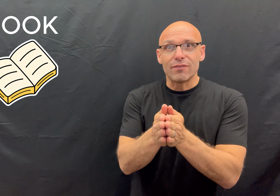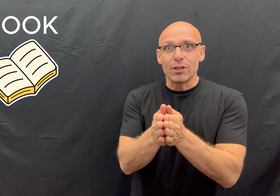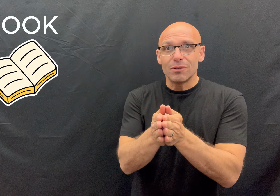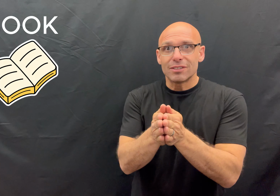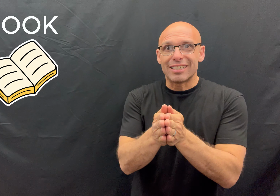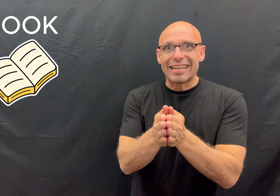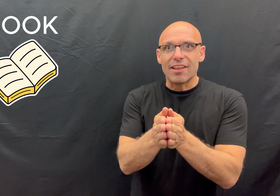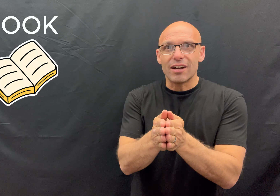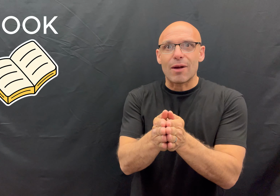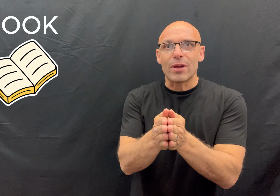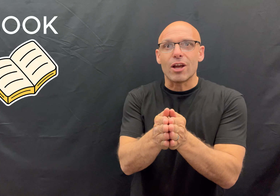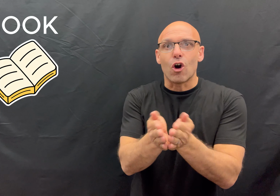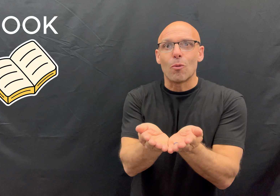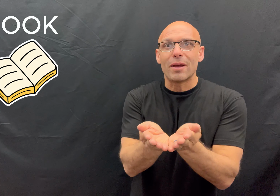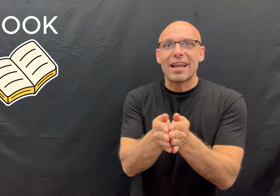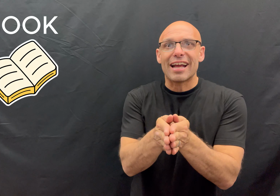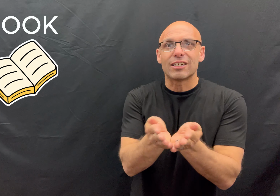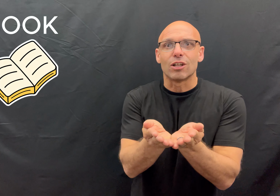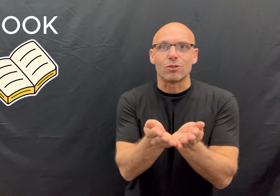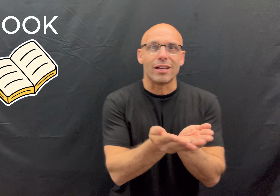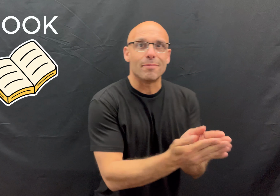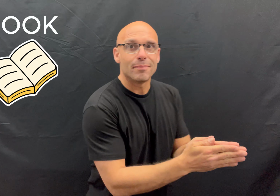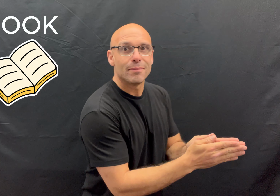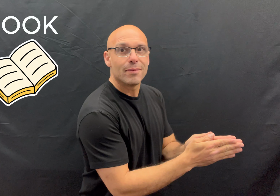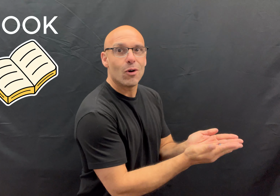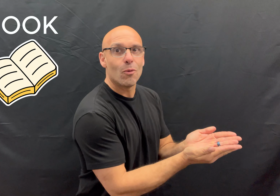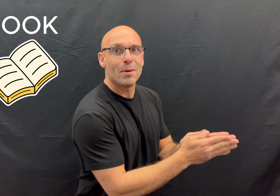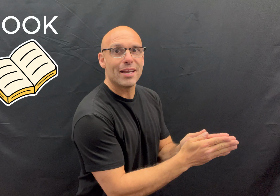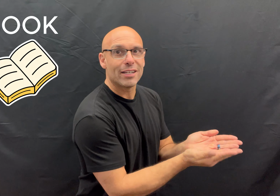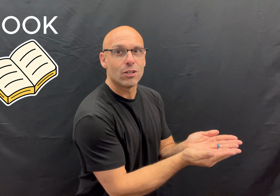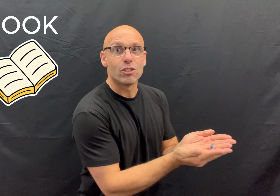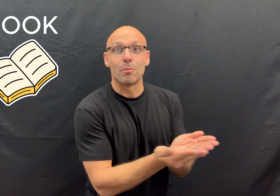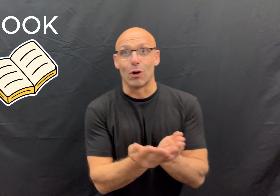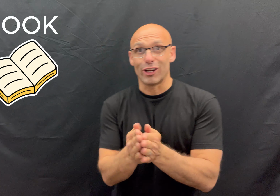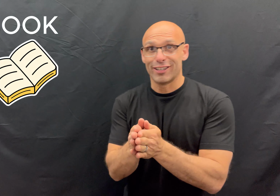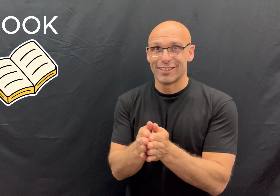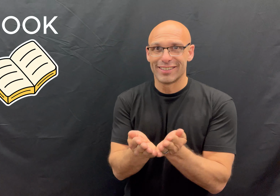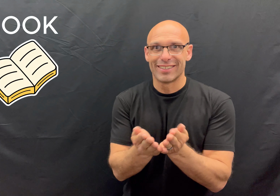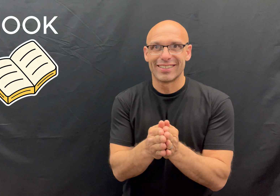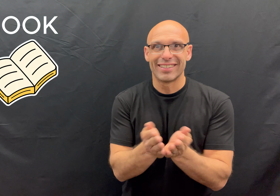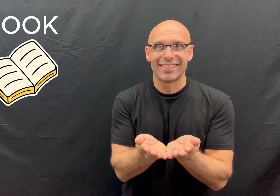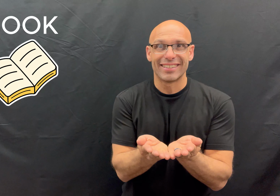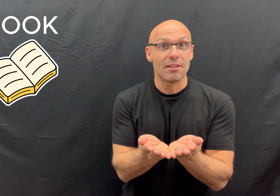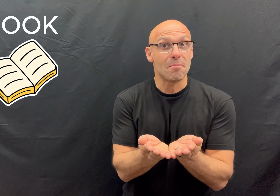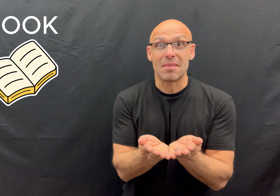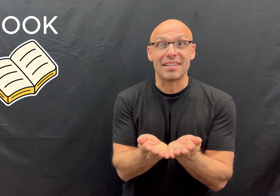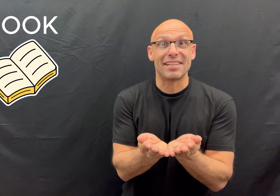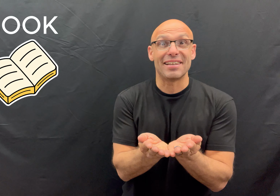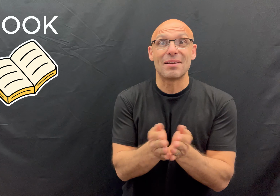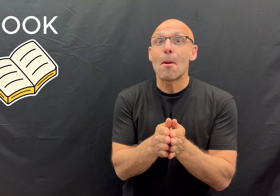you together and we open and close them. Open and close your book. That's it,